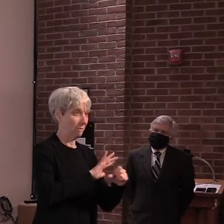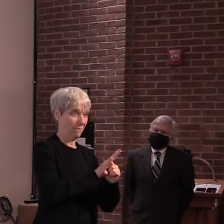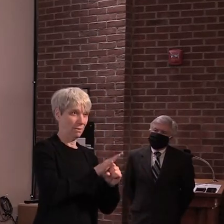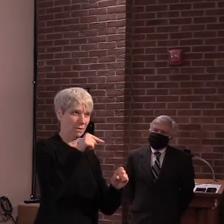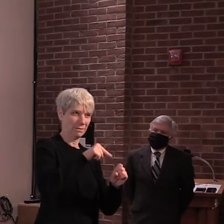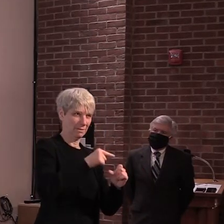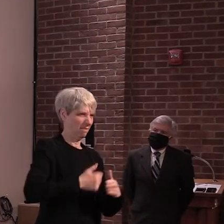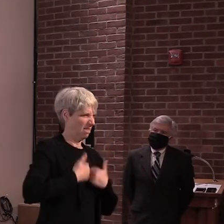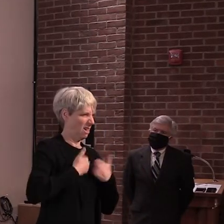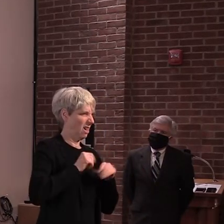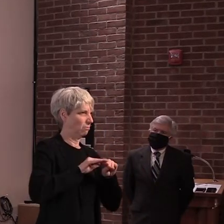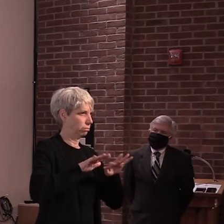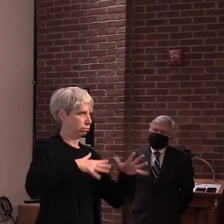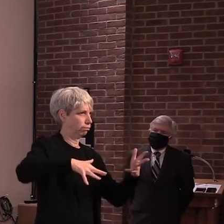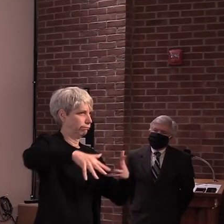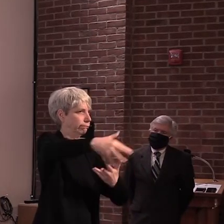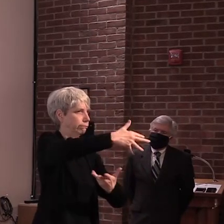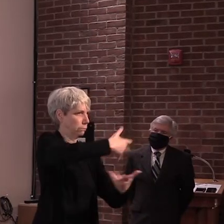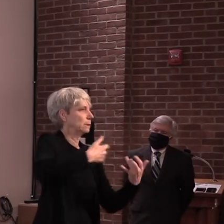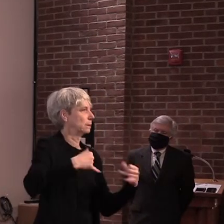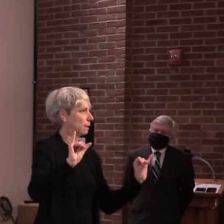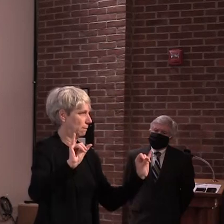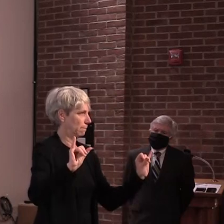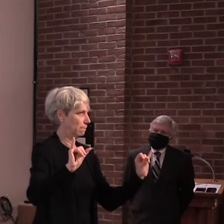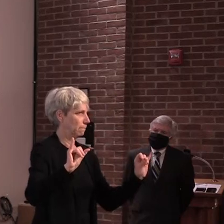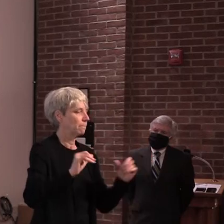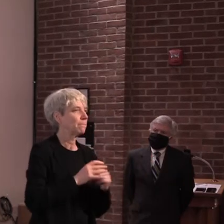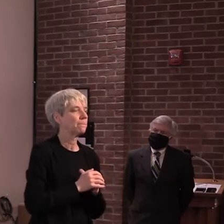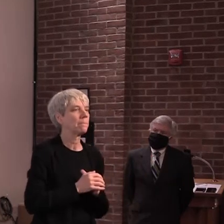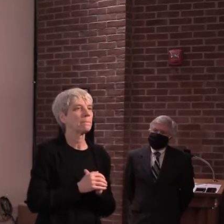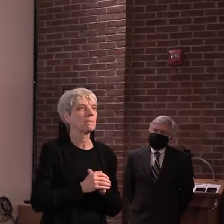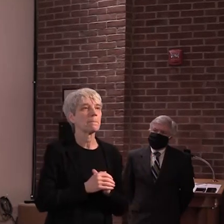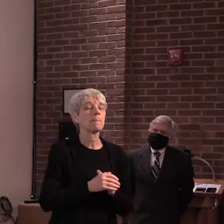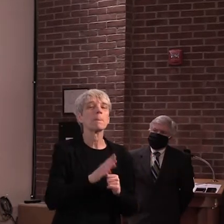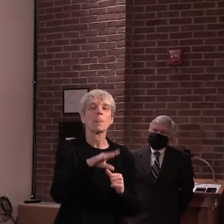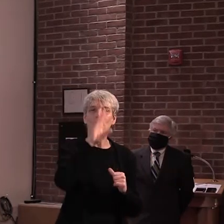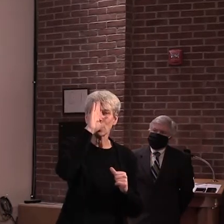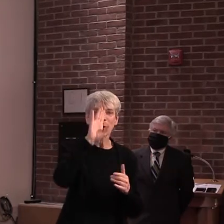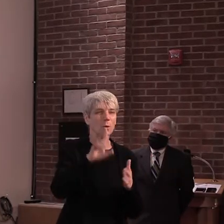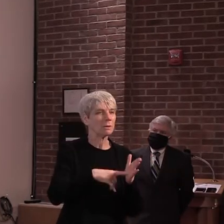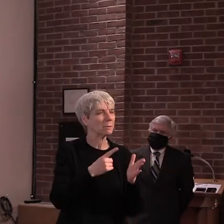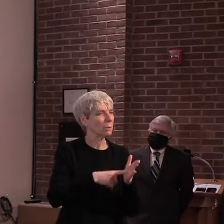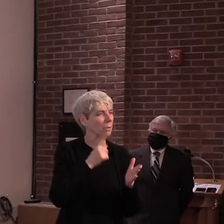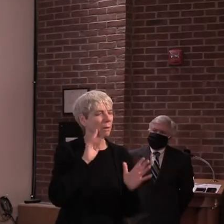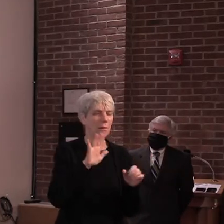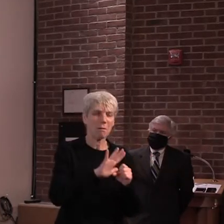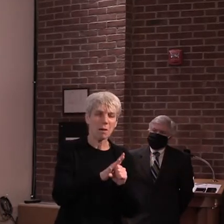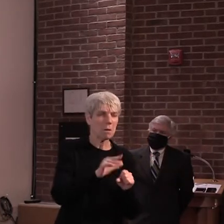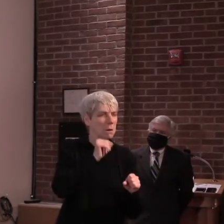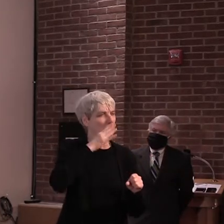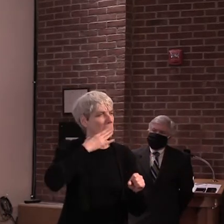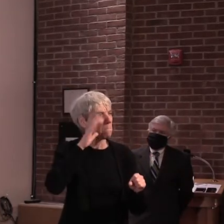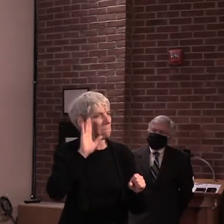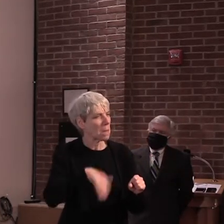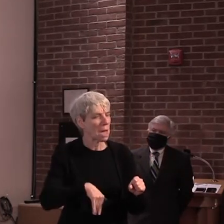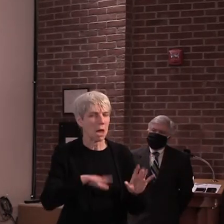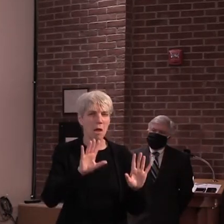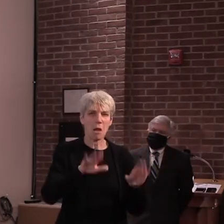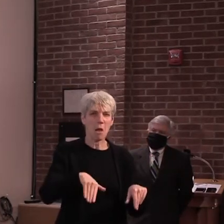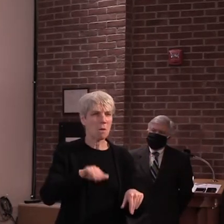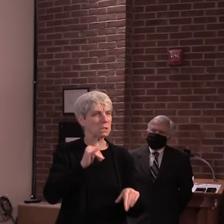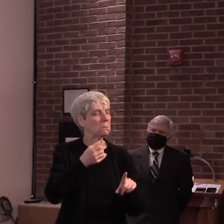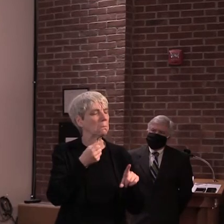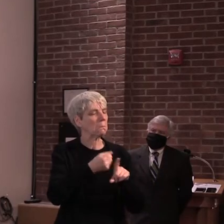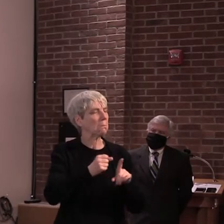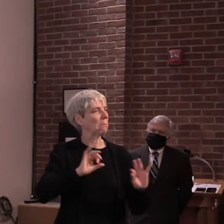Lest we think the virus is totally benign, Fortunately, there are no deaths associated with